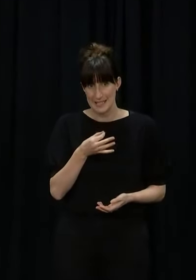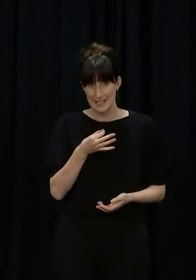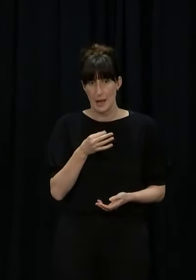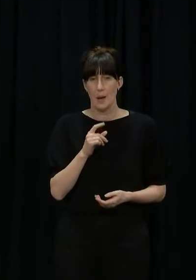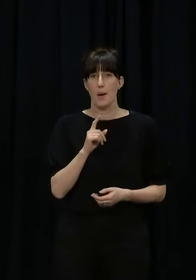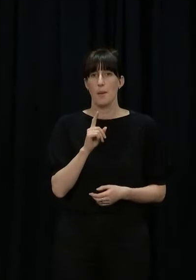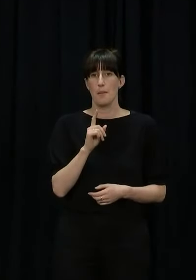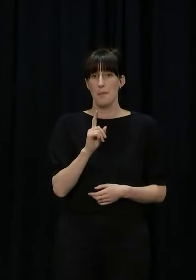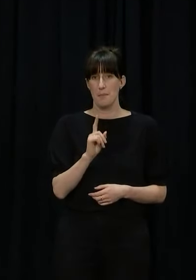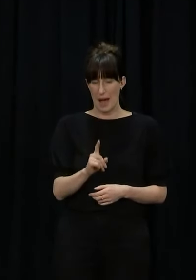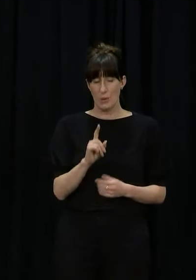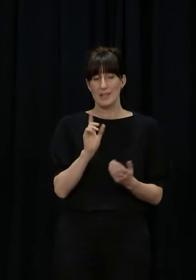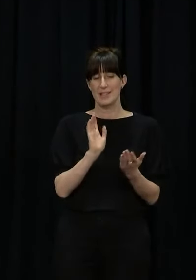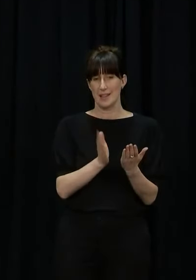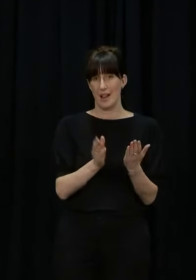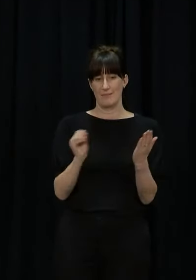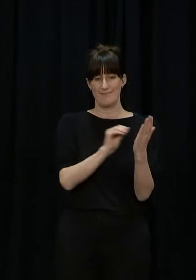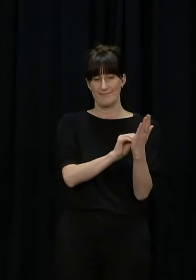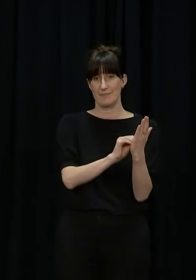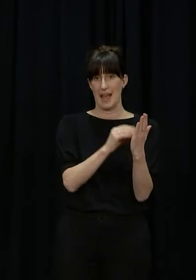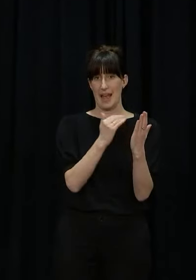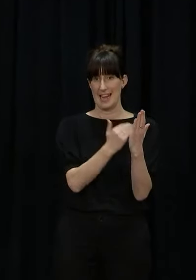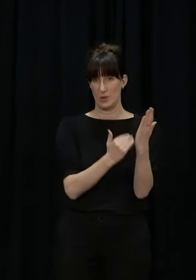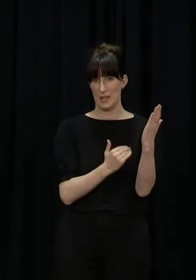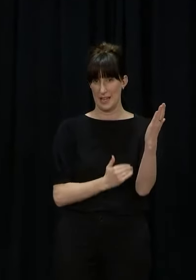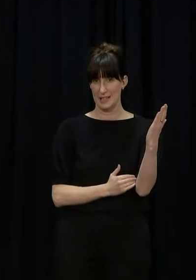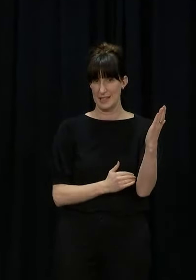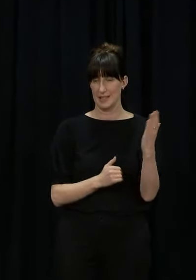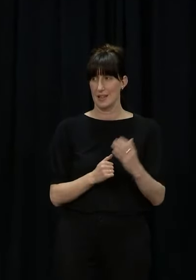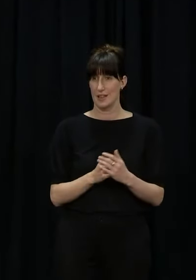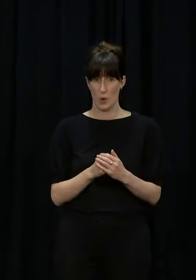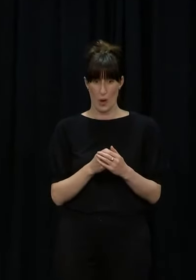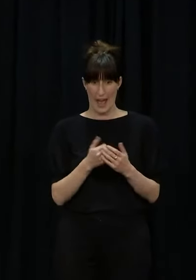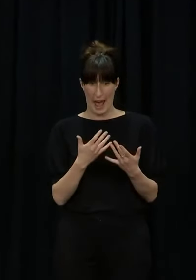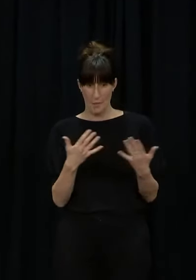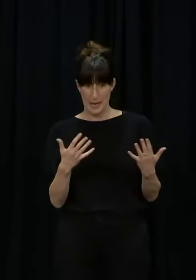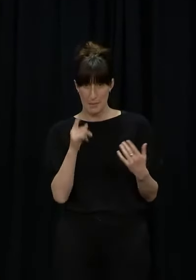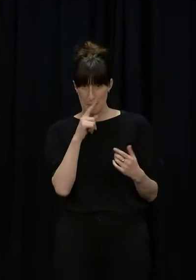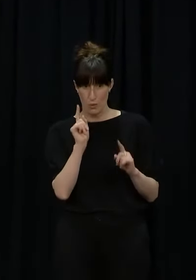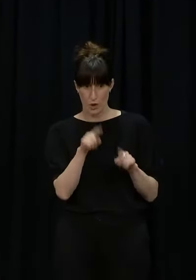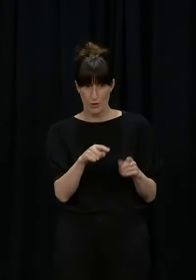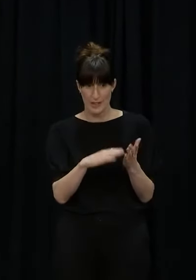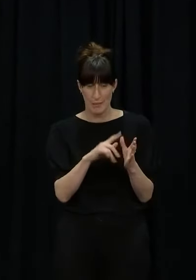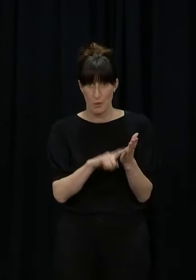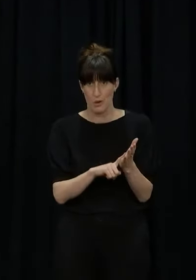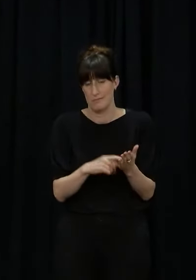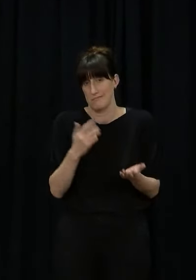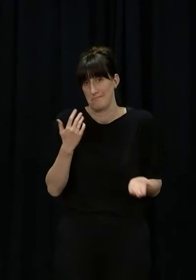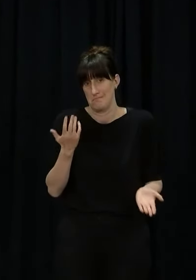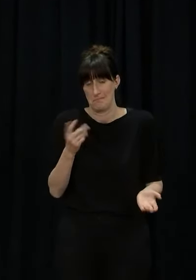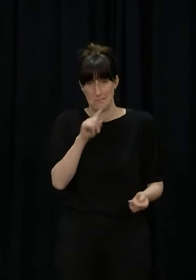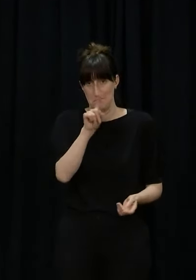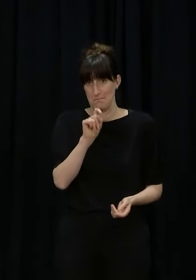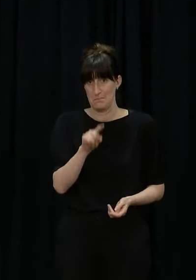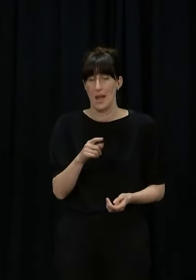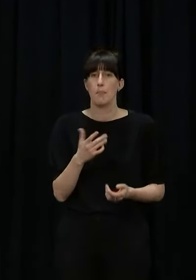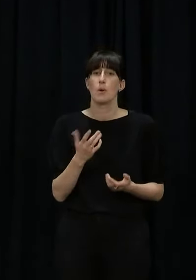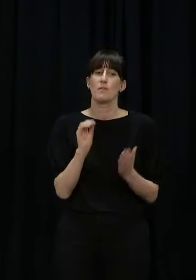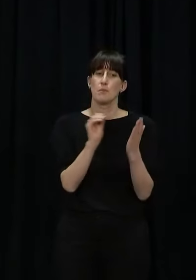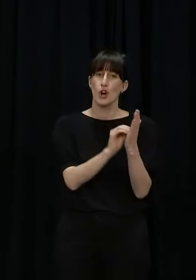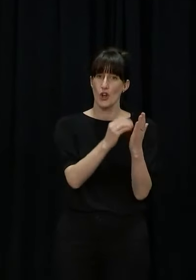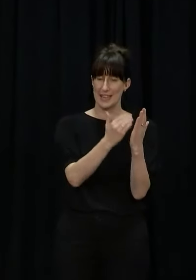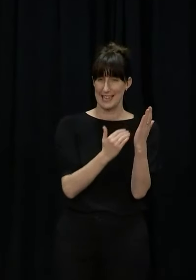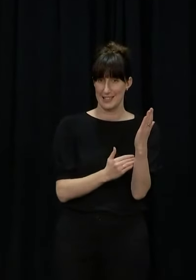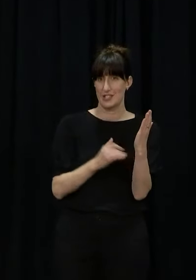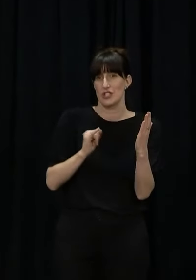that actually quantifying the numbers there, often very difficult. We posted it out of an abundance of caution nonetheless, but we asked people,